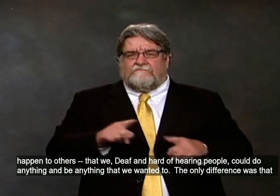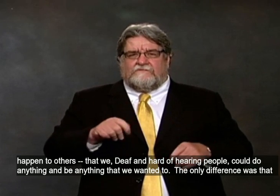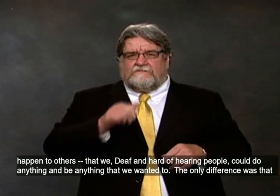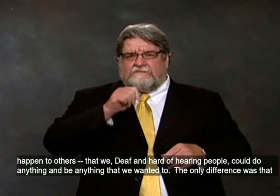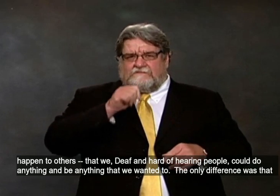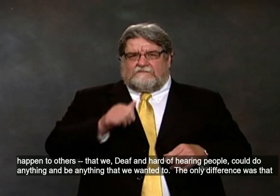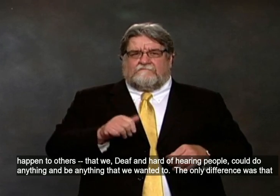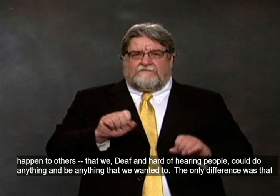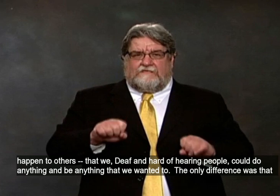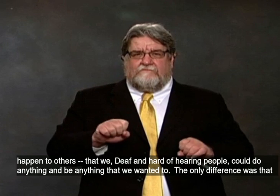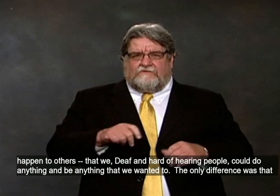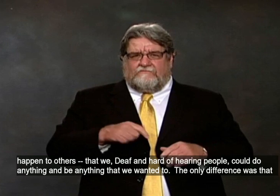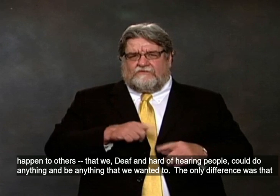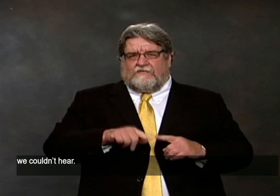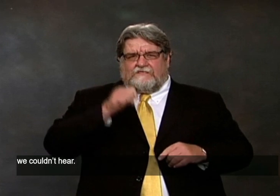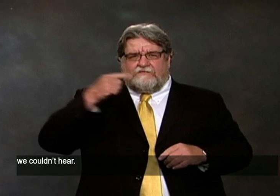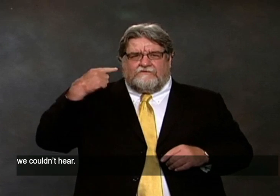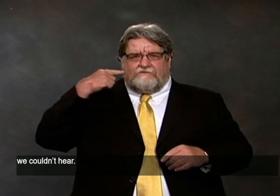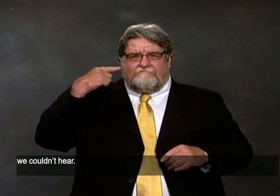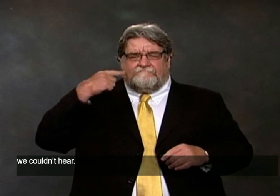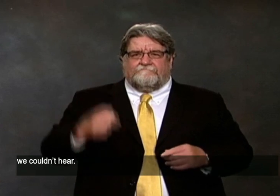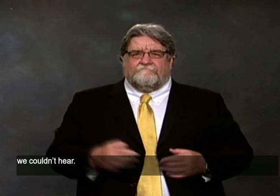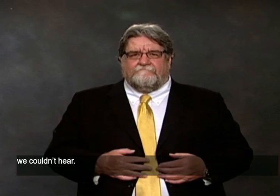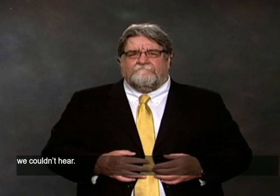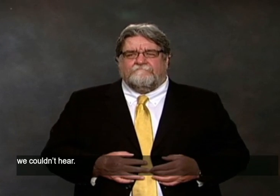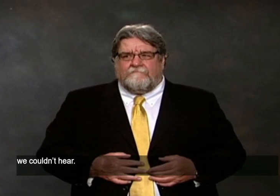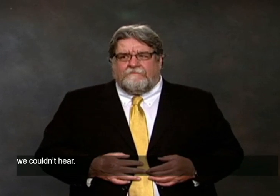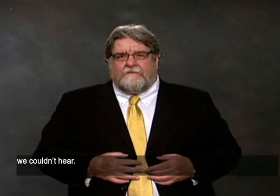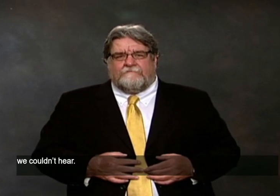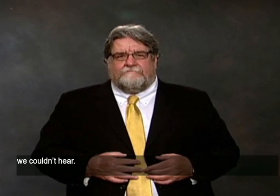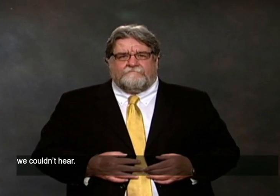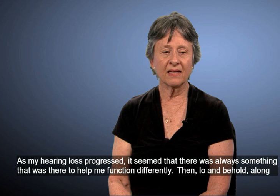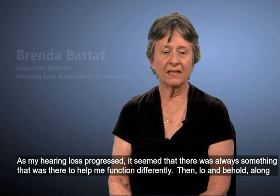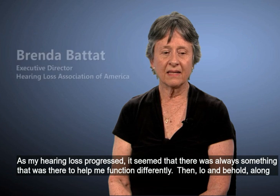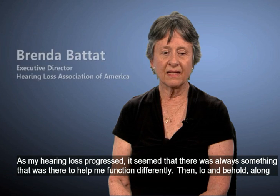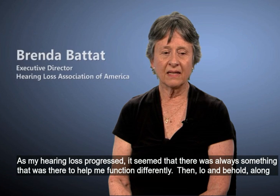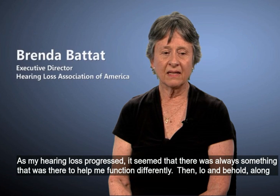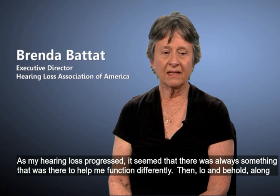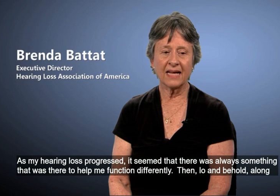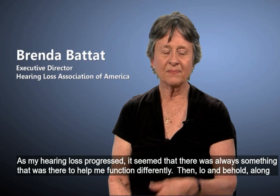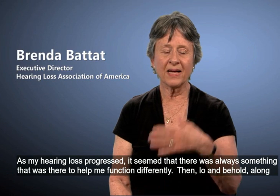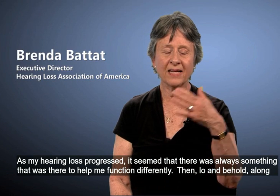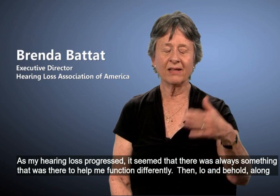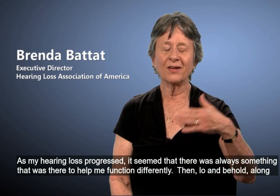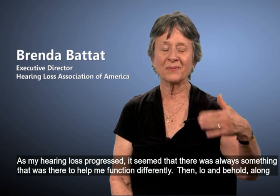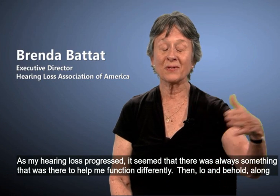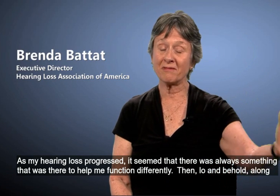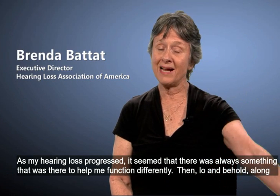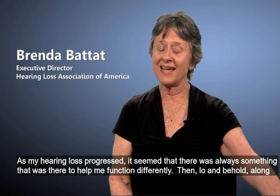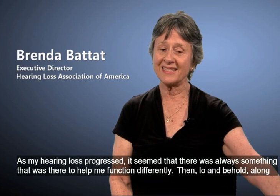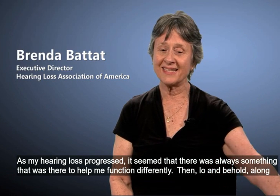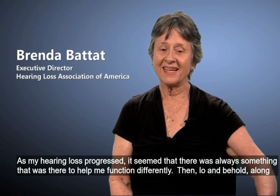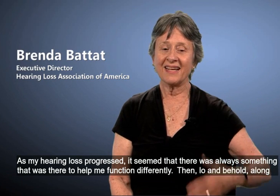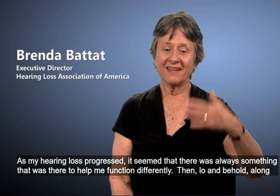do anything and be anything that we wanted to. The only difference was that we couldn't hear. As my hearing loss progressed,